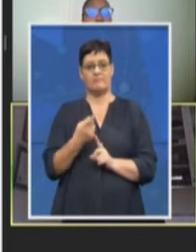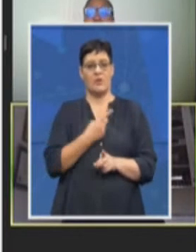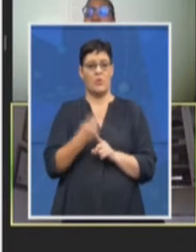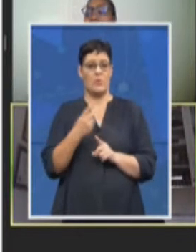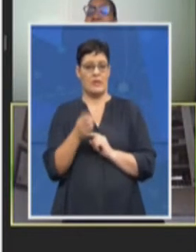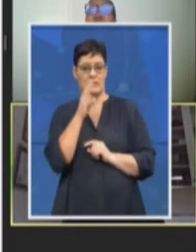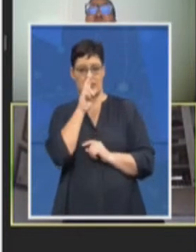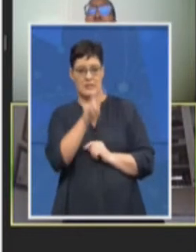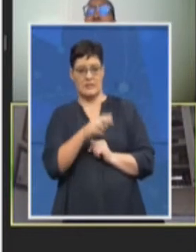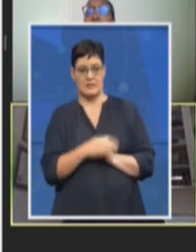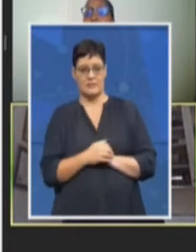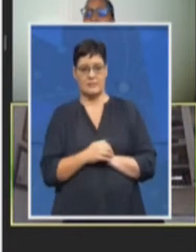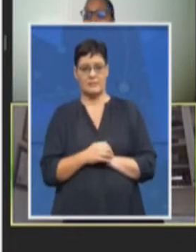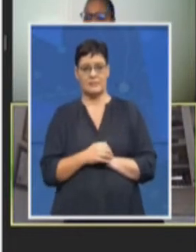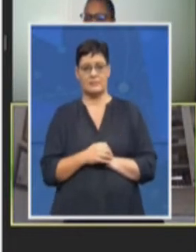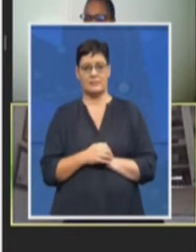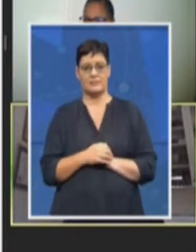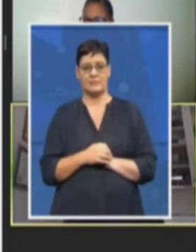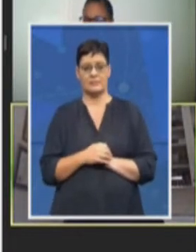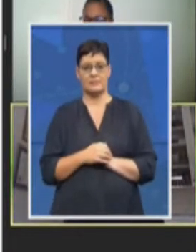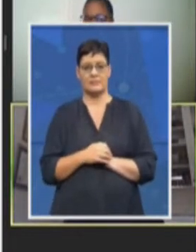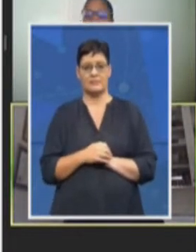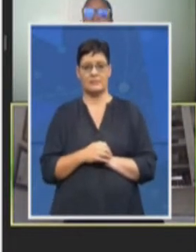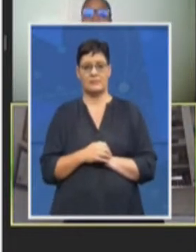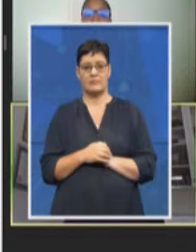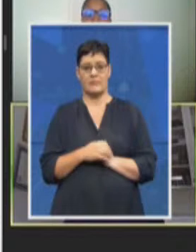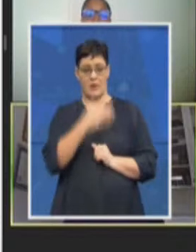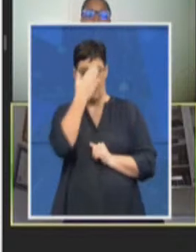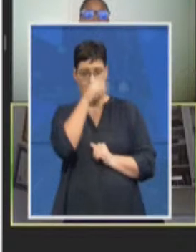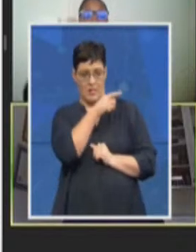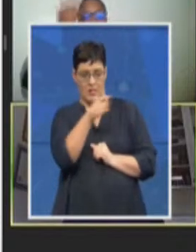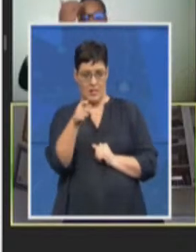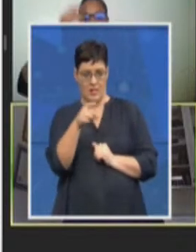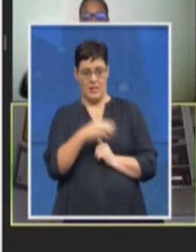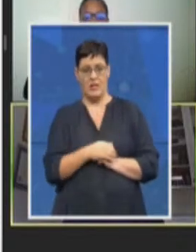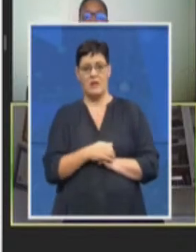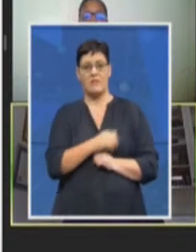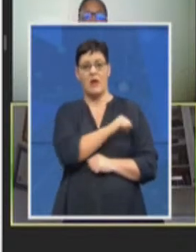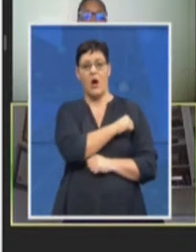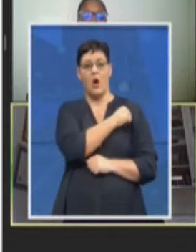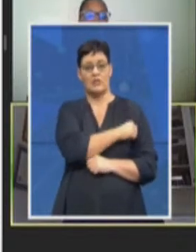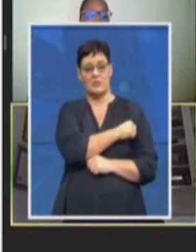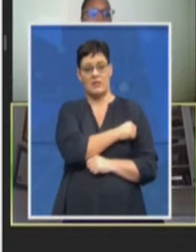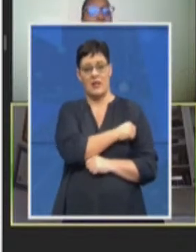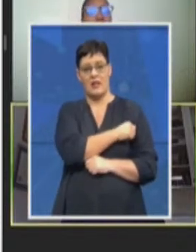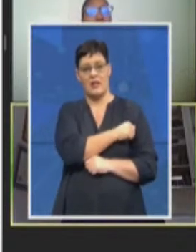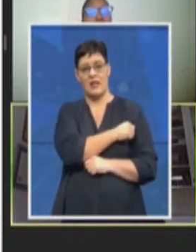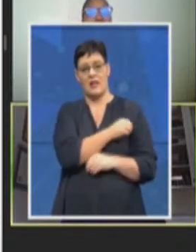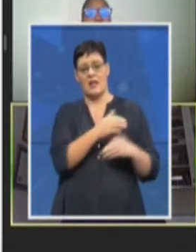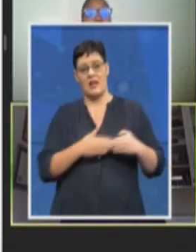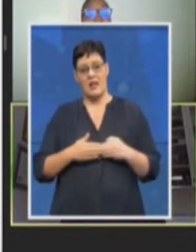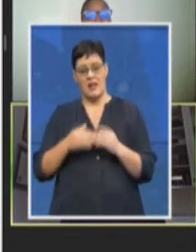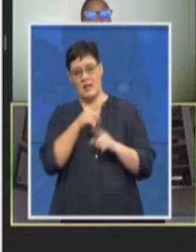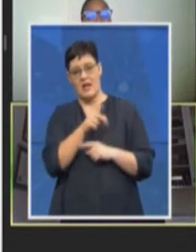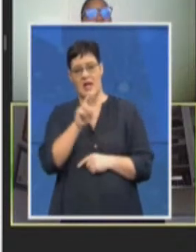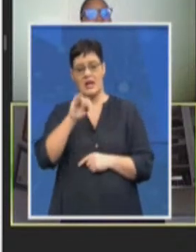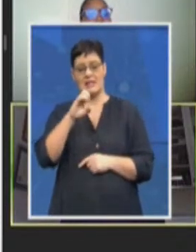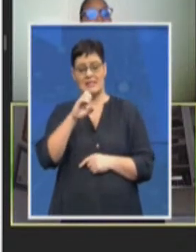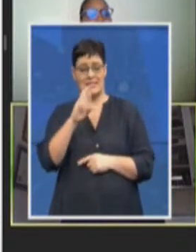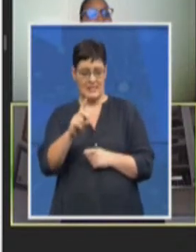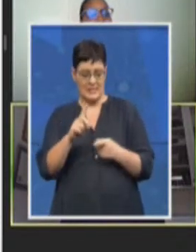So as you know, DATCOV is a hospital surveillance system that was developed by NICD and the National Department of Health. And we currently